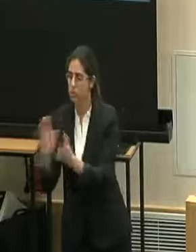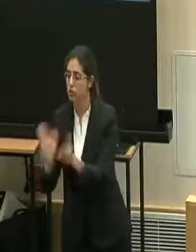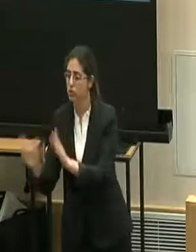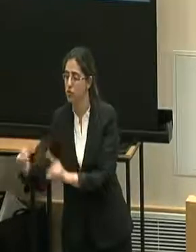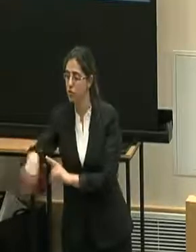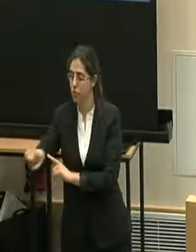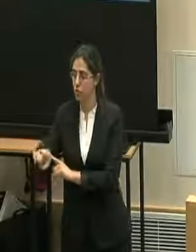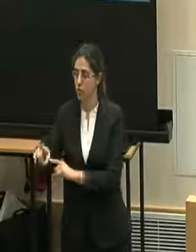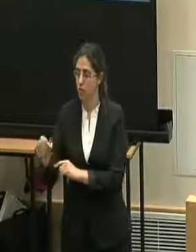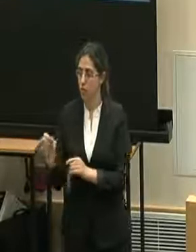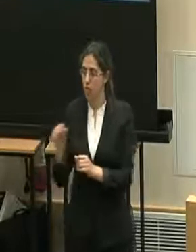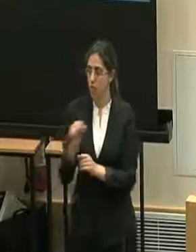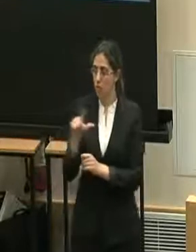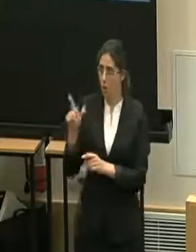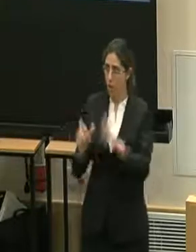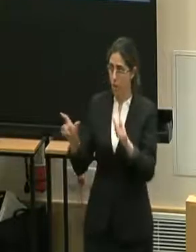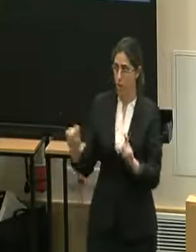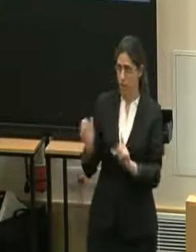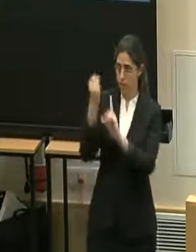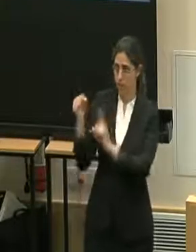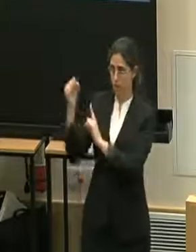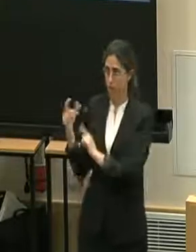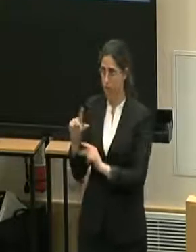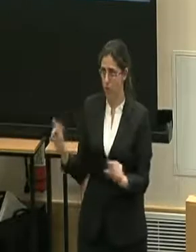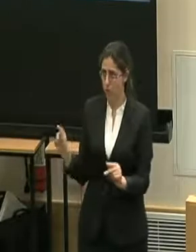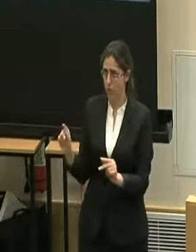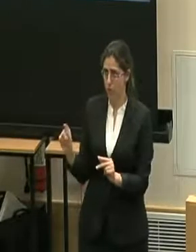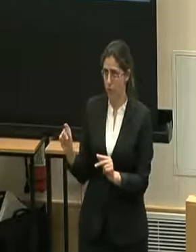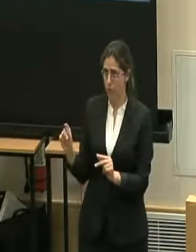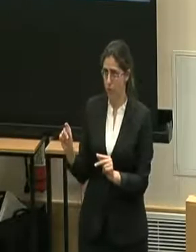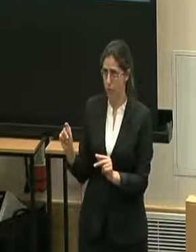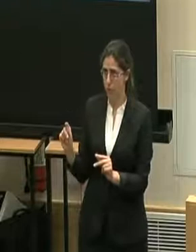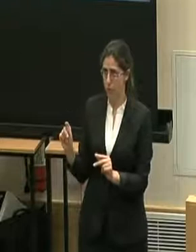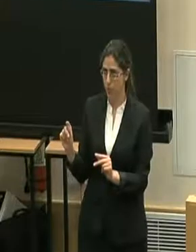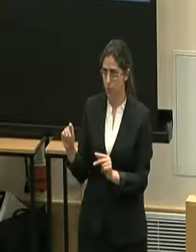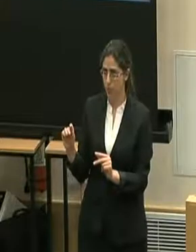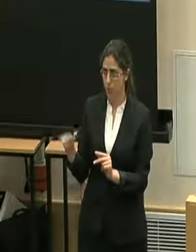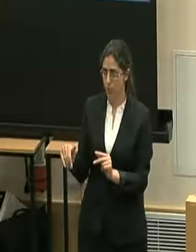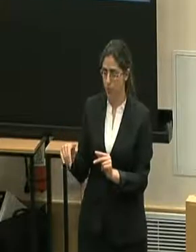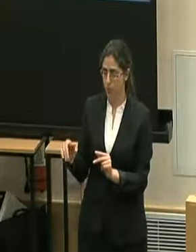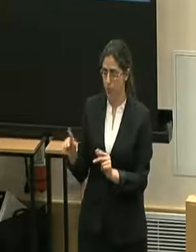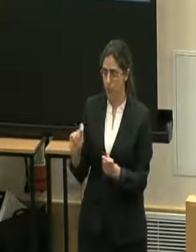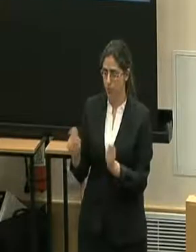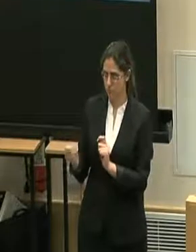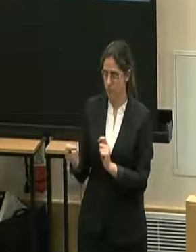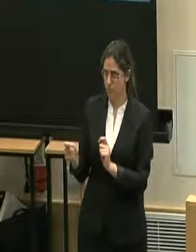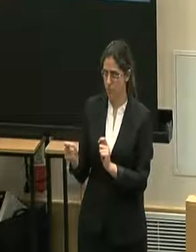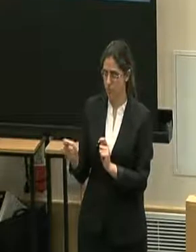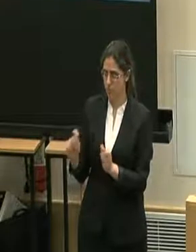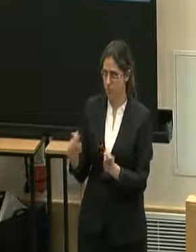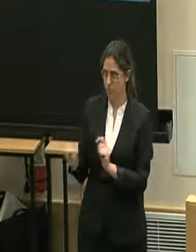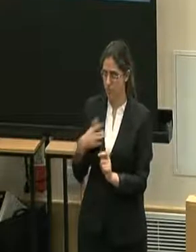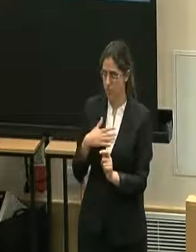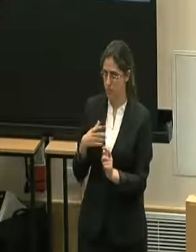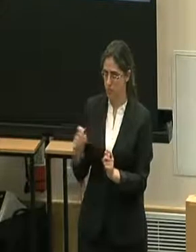Not everyone succeeds. Not everyone achieves what they want to achieve, and people with disabilities are